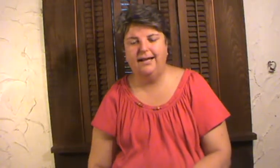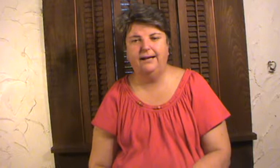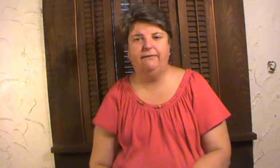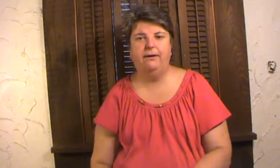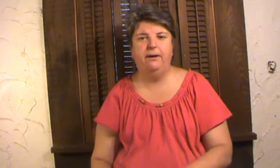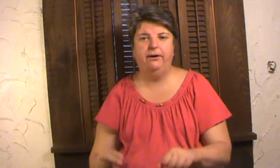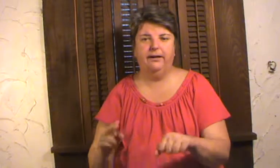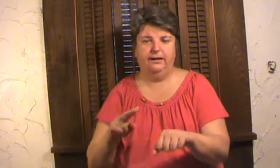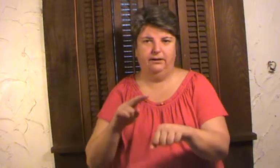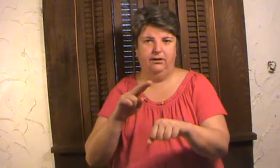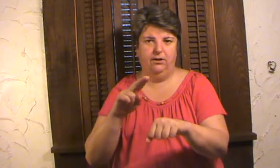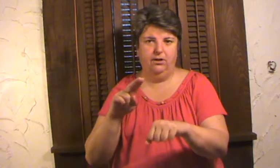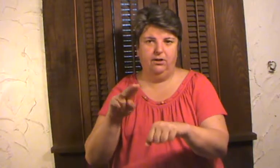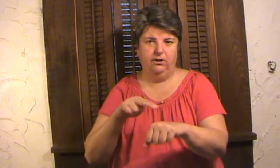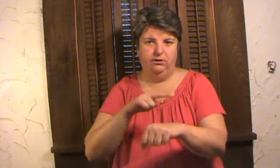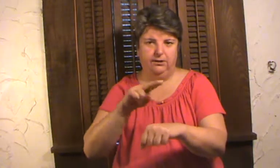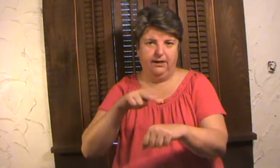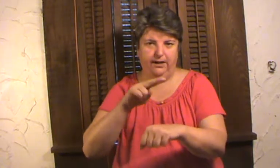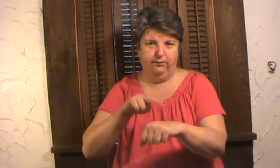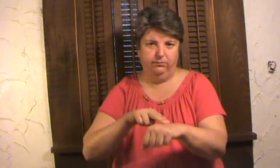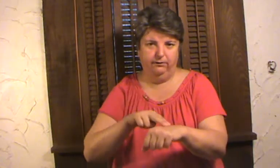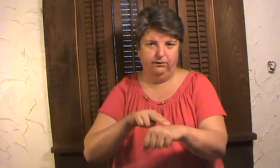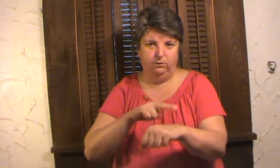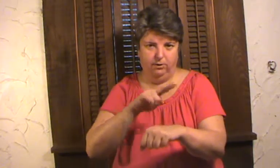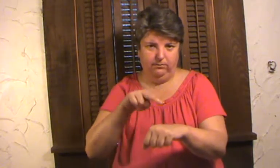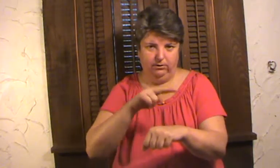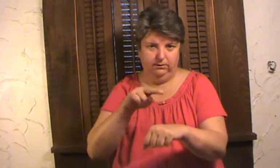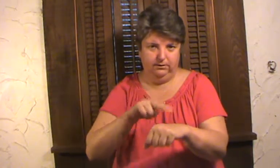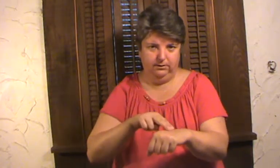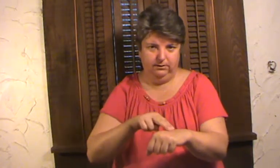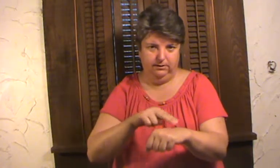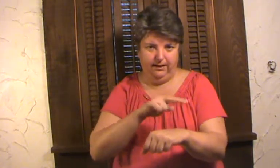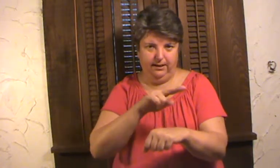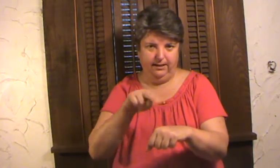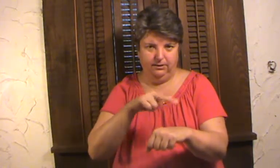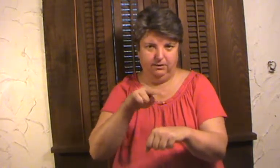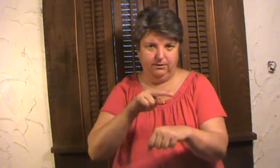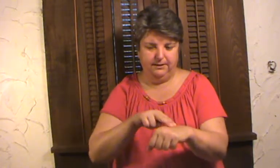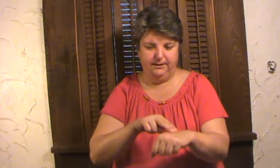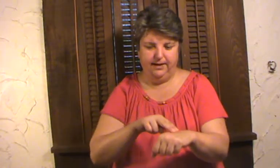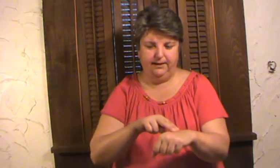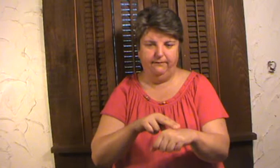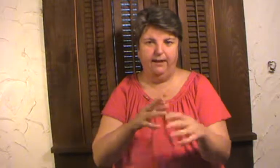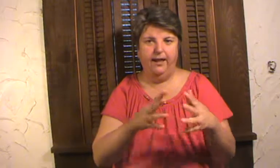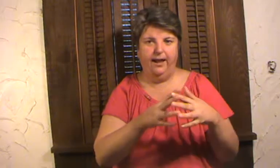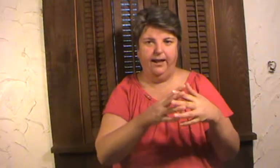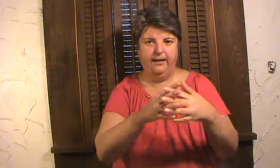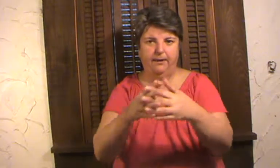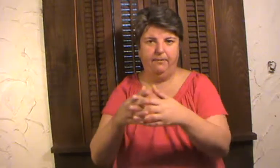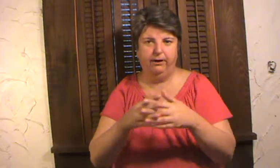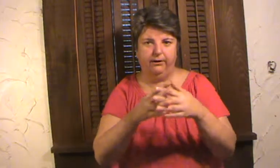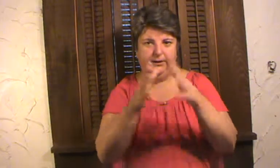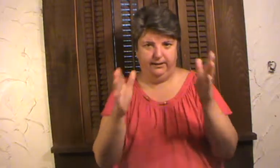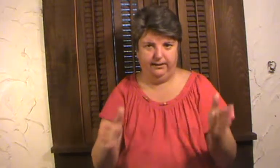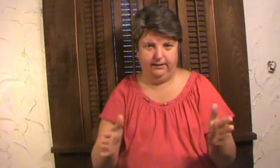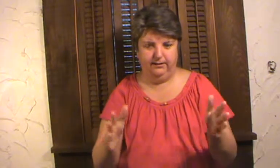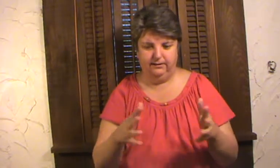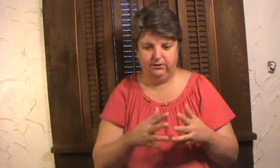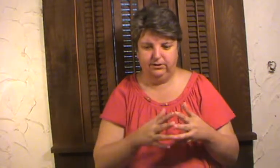Native American. You sign the word normal. That also means native. And American. Just